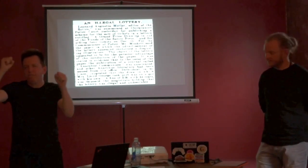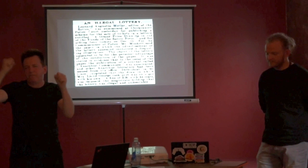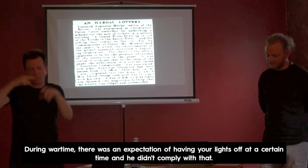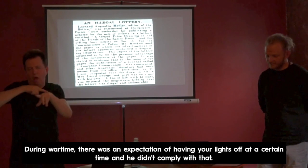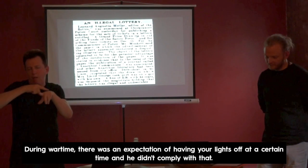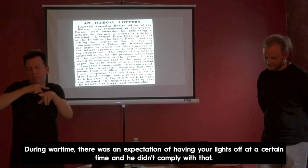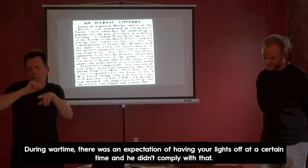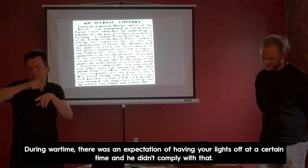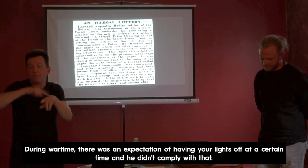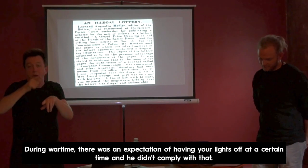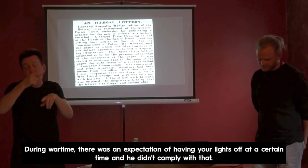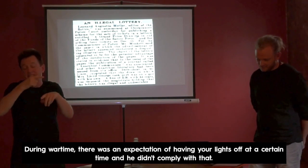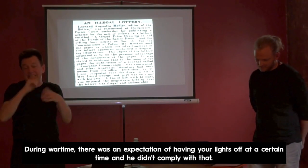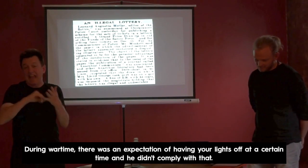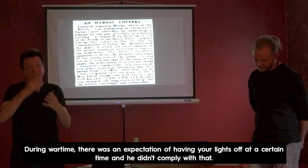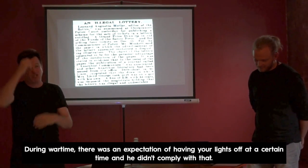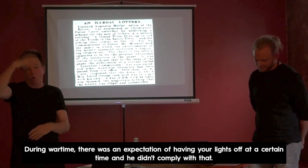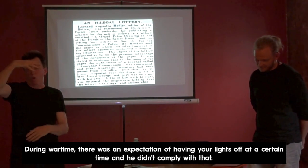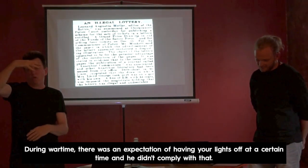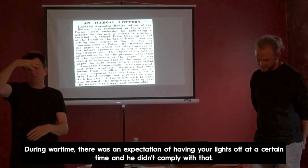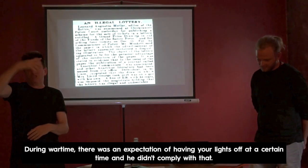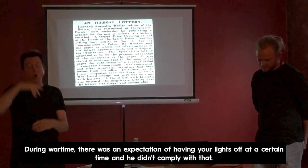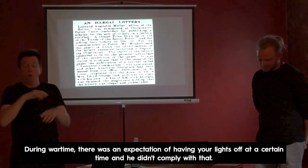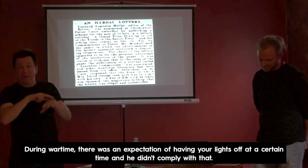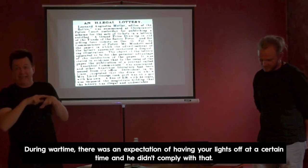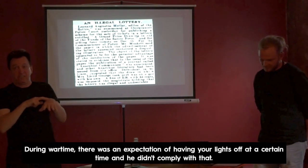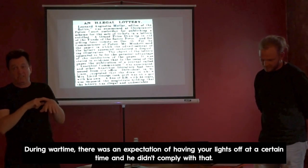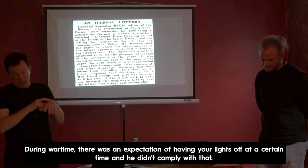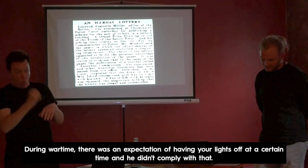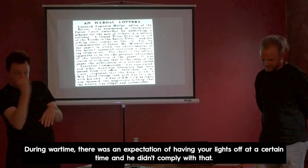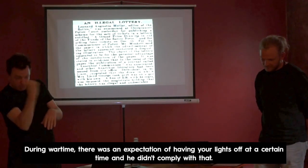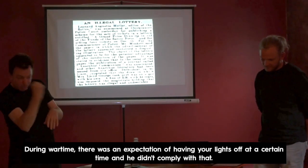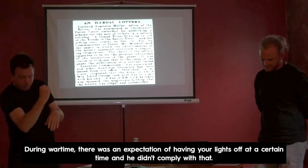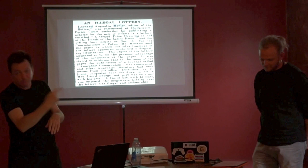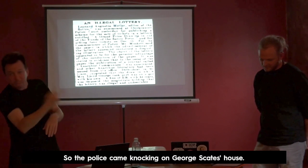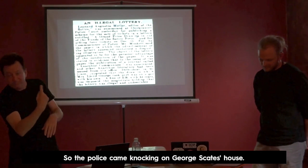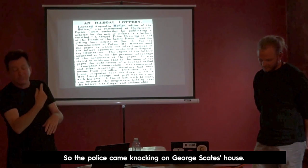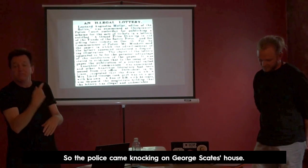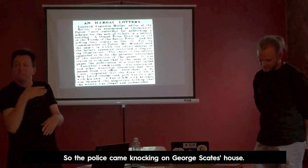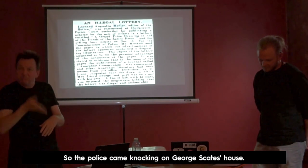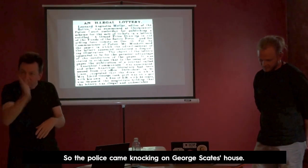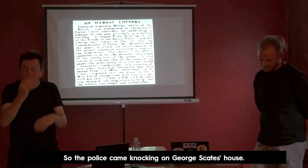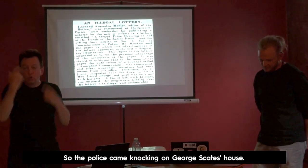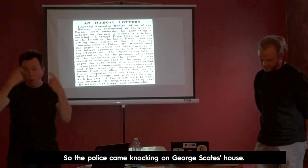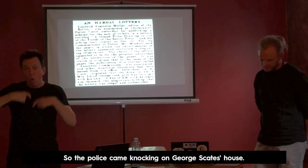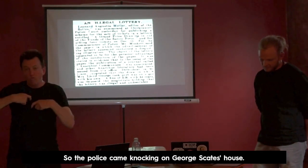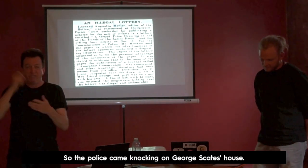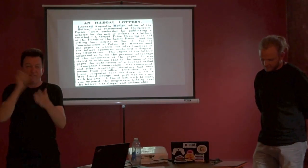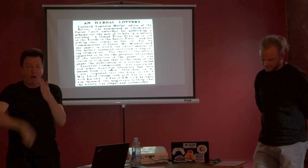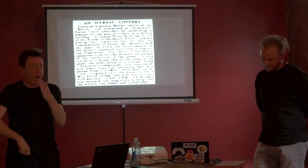During wartime, there was an expectation of having the lights off at a certain time, and he didn't comply with that, so the police came knocking on George Skates' house. He went to